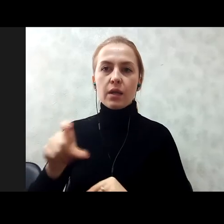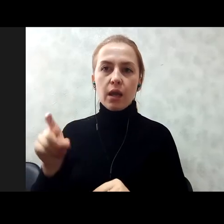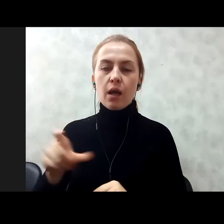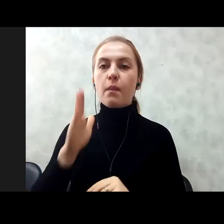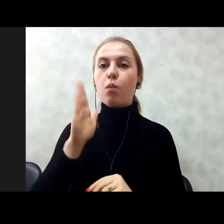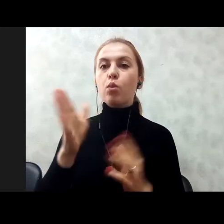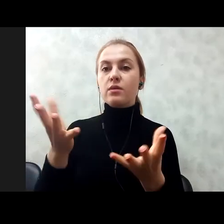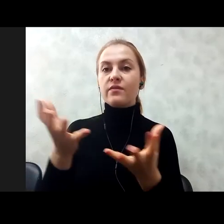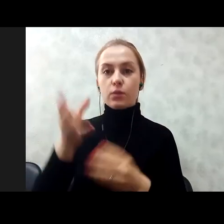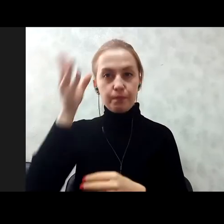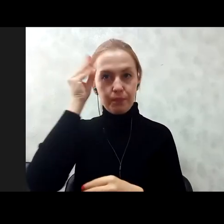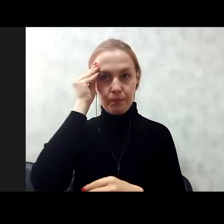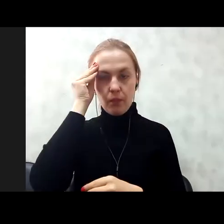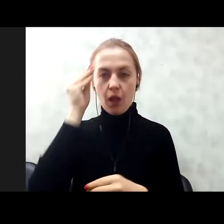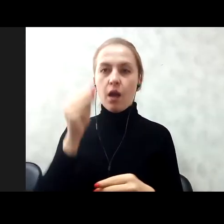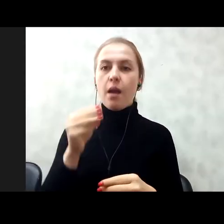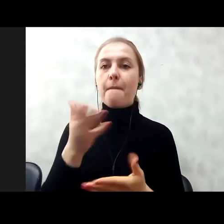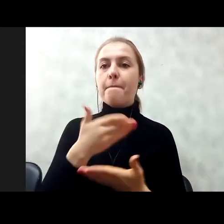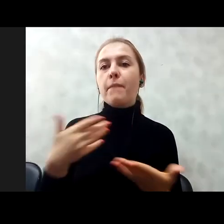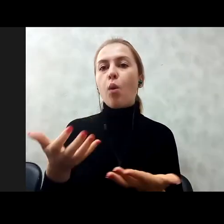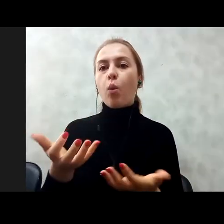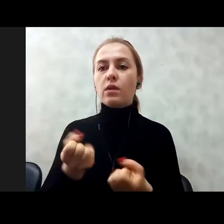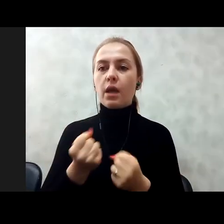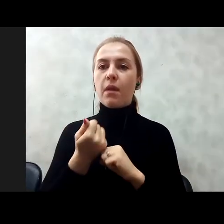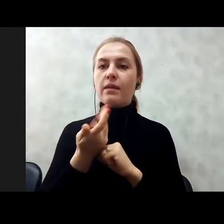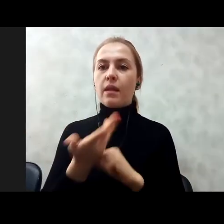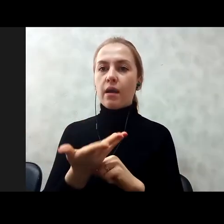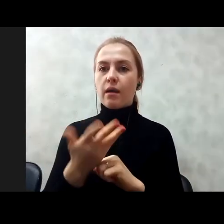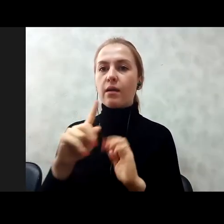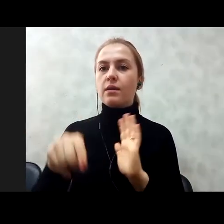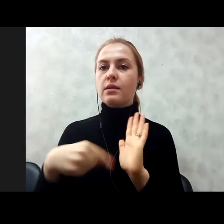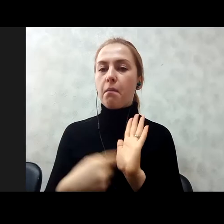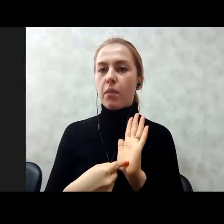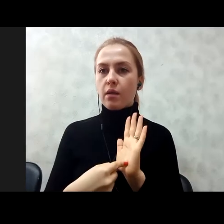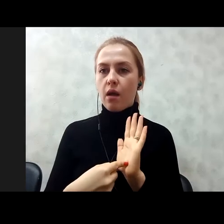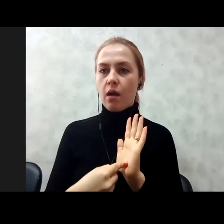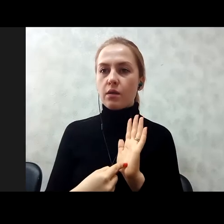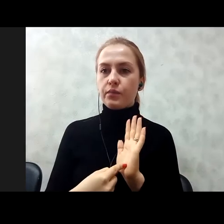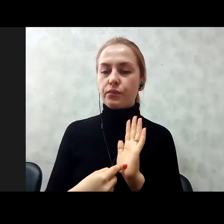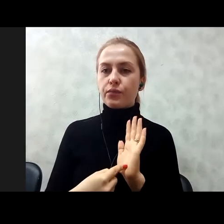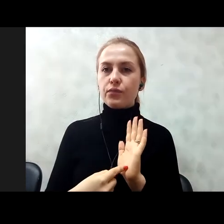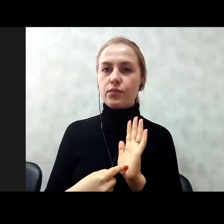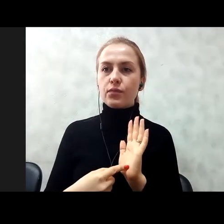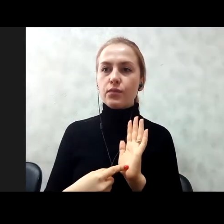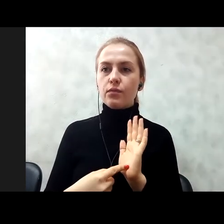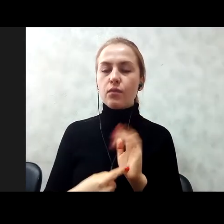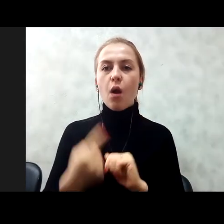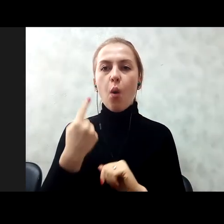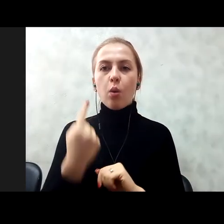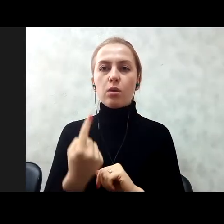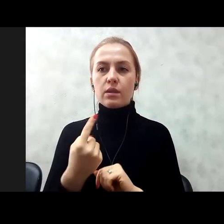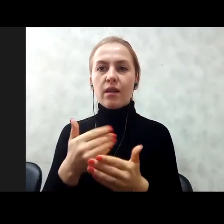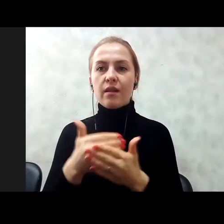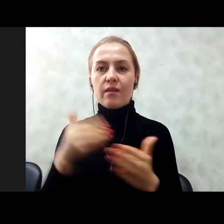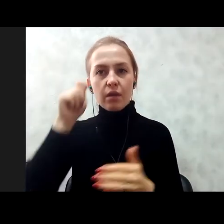panelists to address the question. I see that the 2 questions are both from Nadia Marianchuk, and I think the first question will